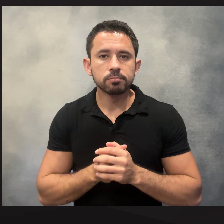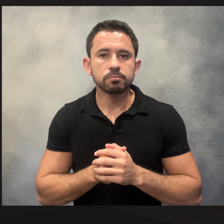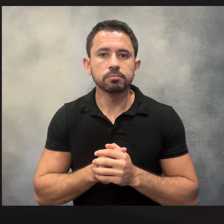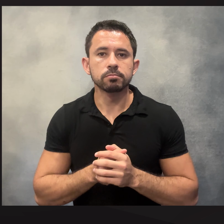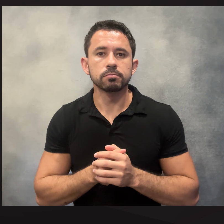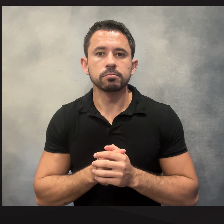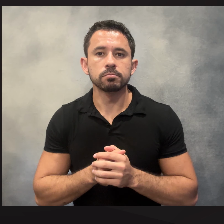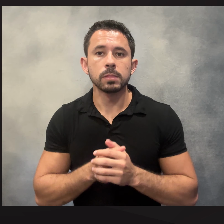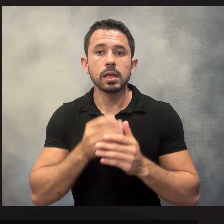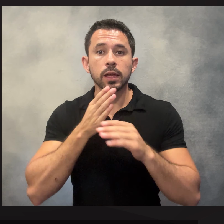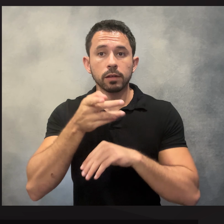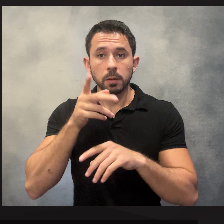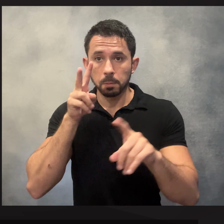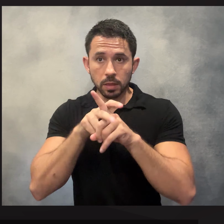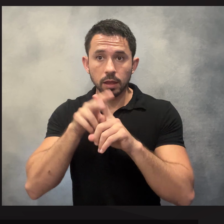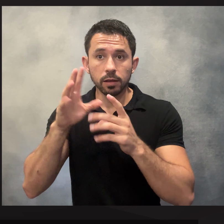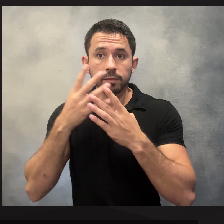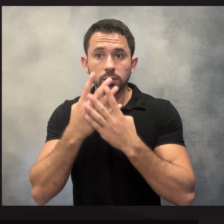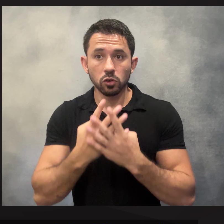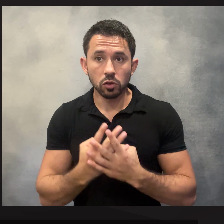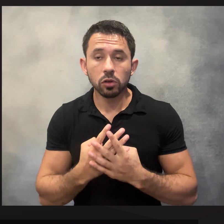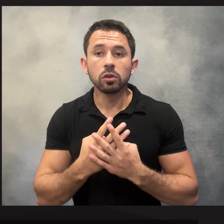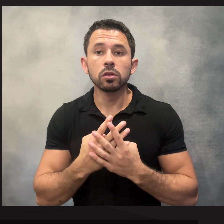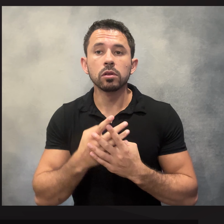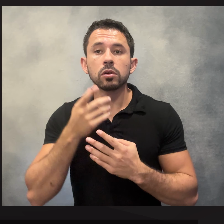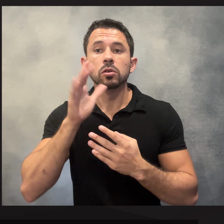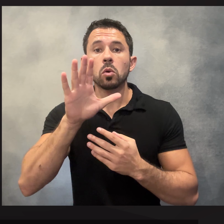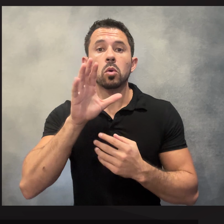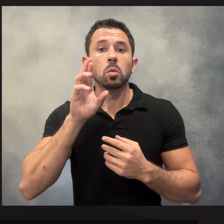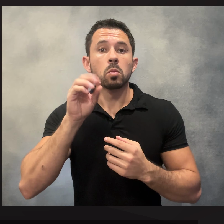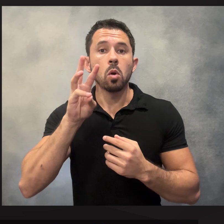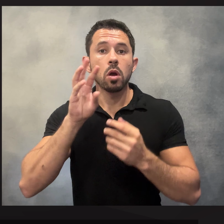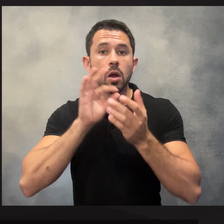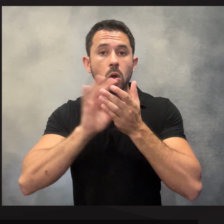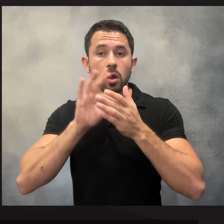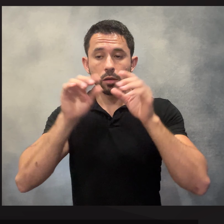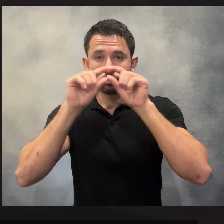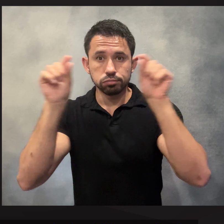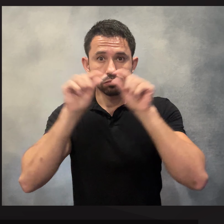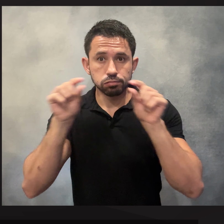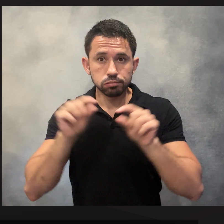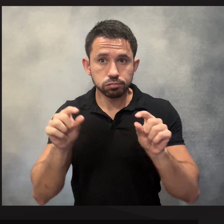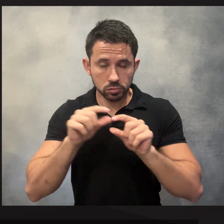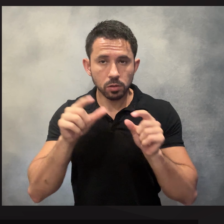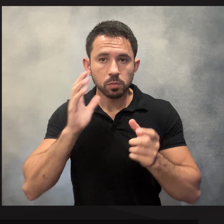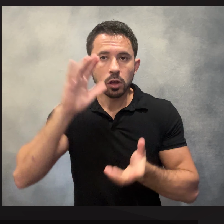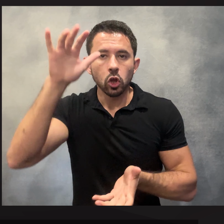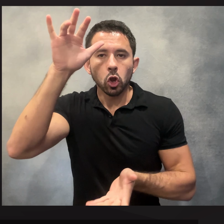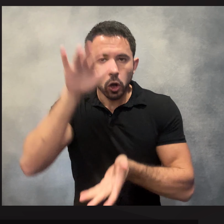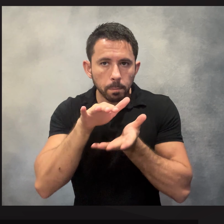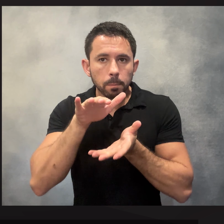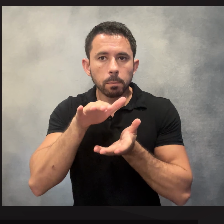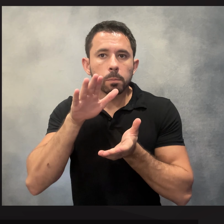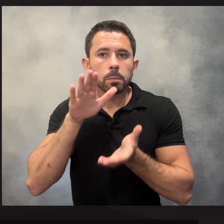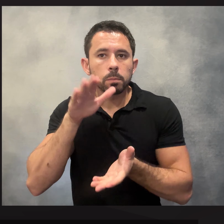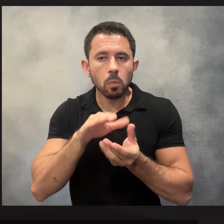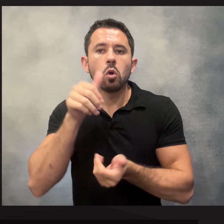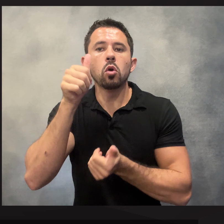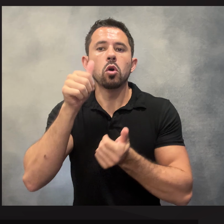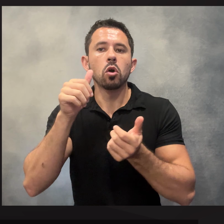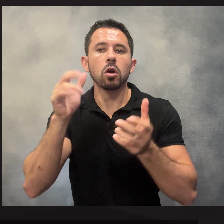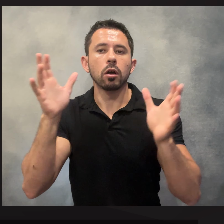After you apply the filters, your row count should be smaller to reflect the filtered down dataset.